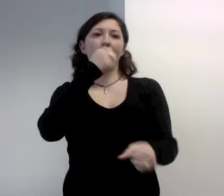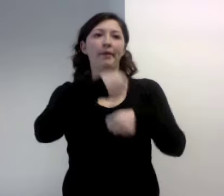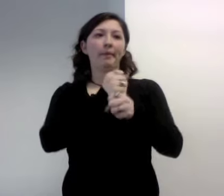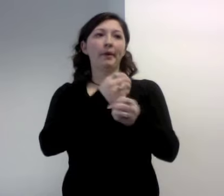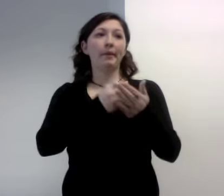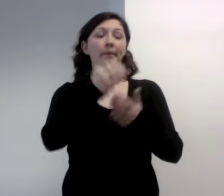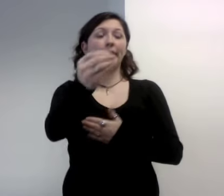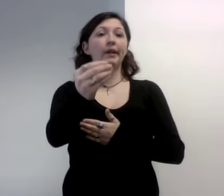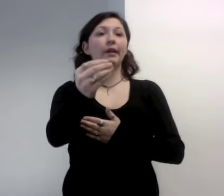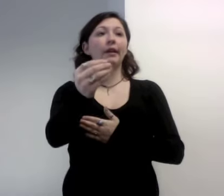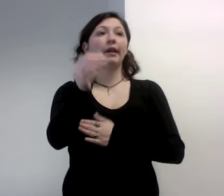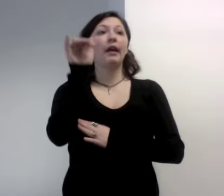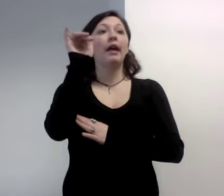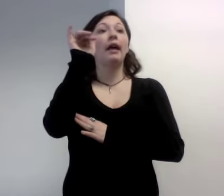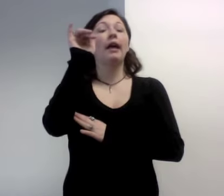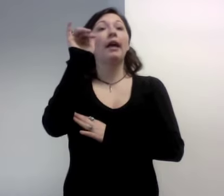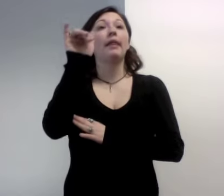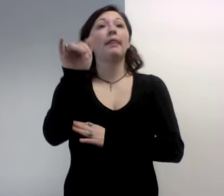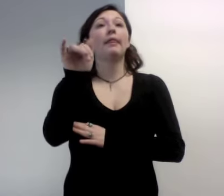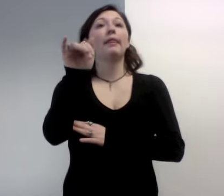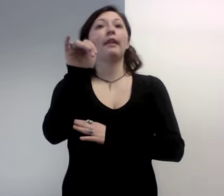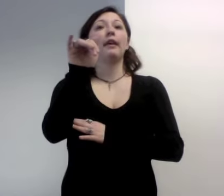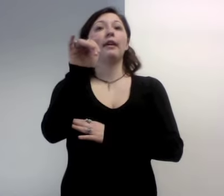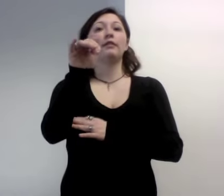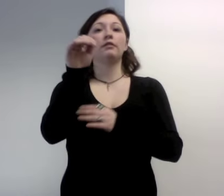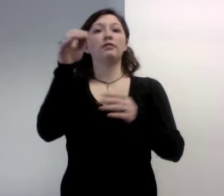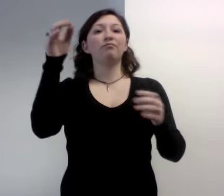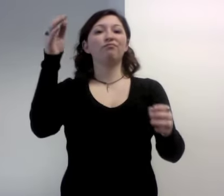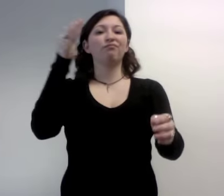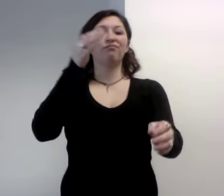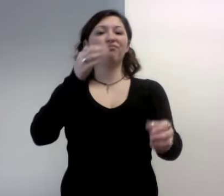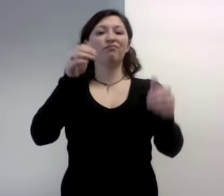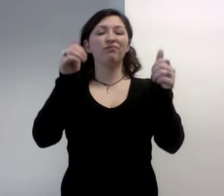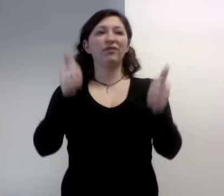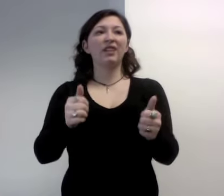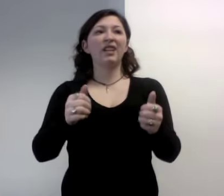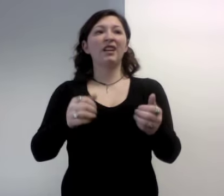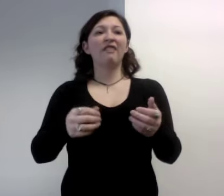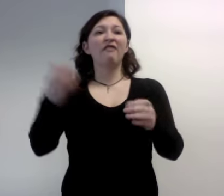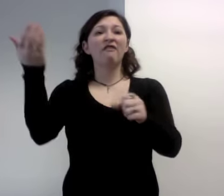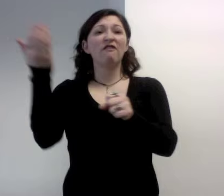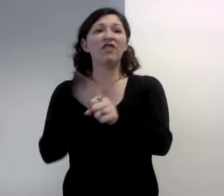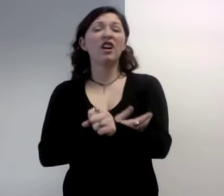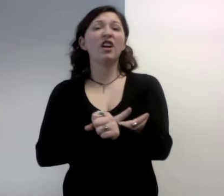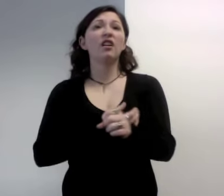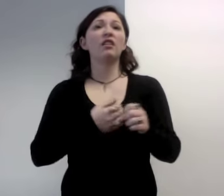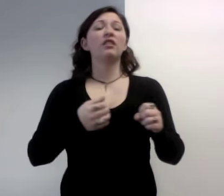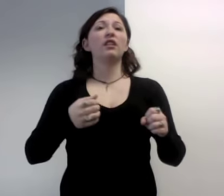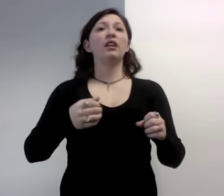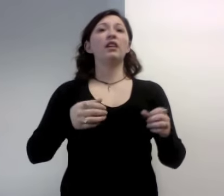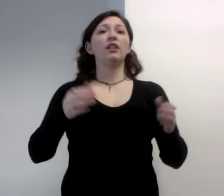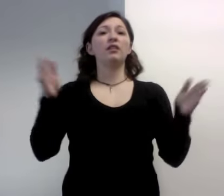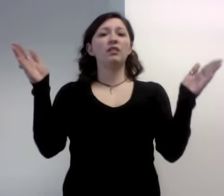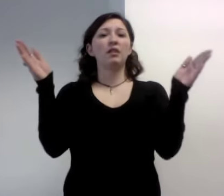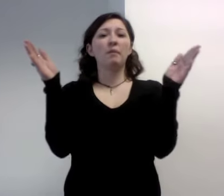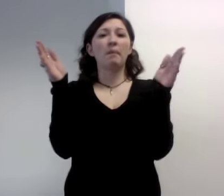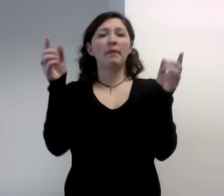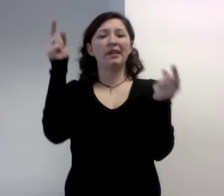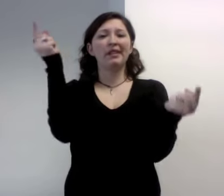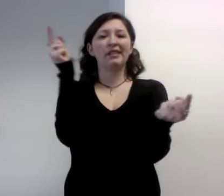leads to lower economic growth, layoffs, possibly, and possibly low wages. What we're going to